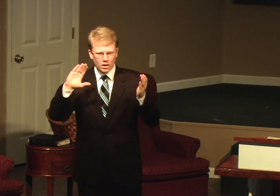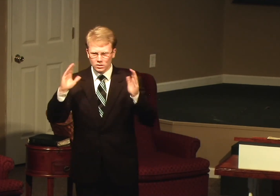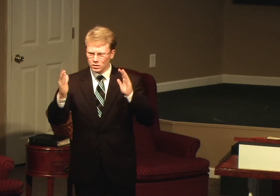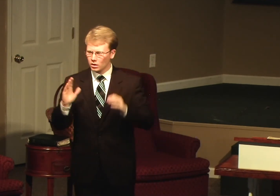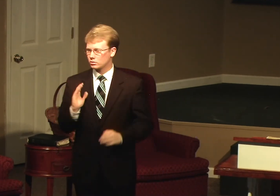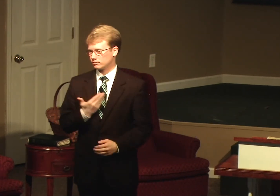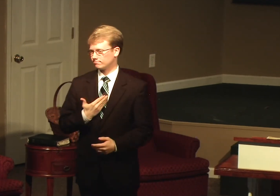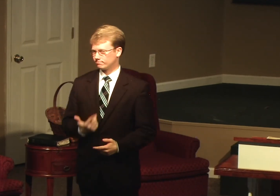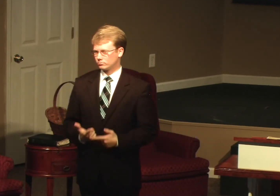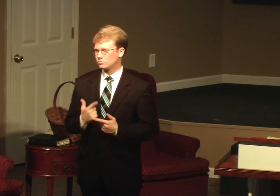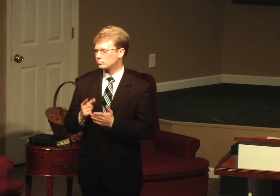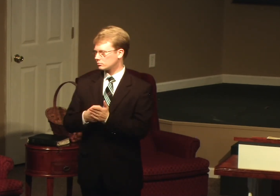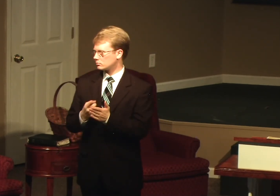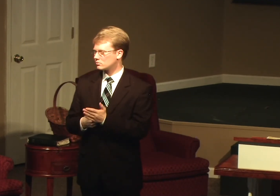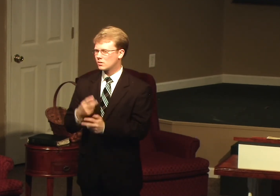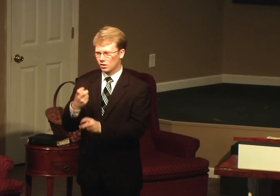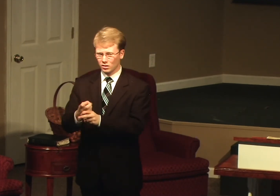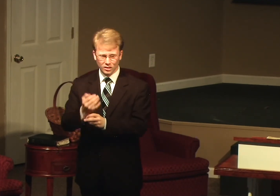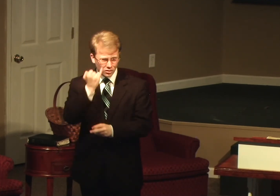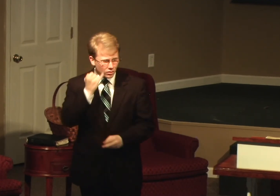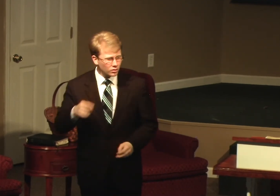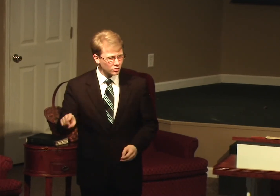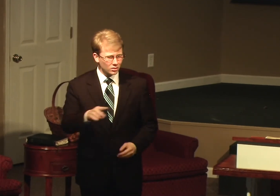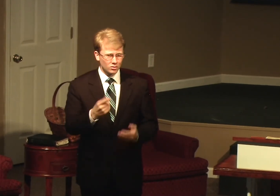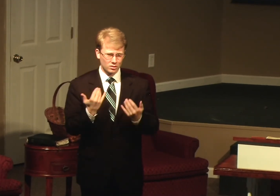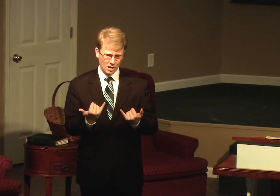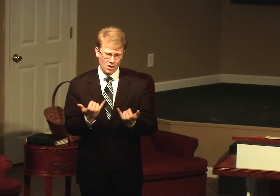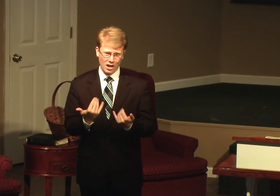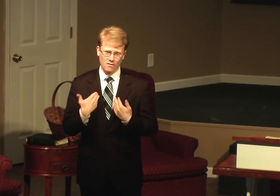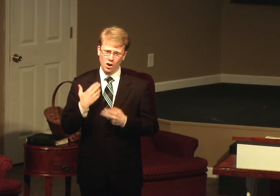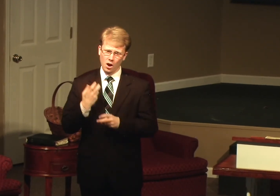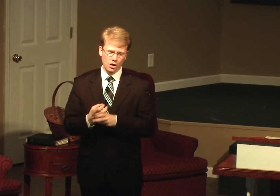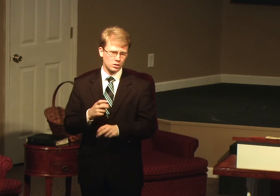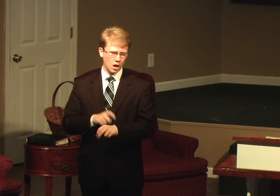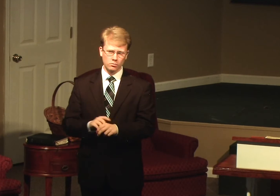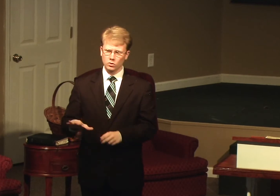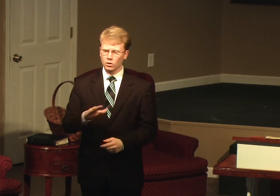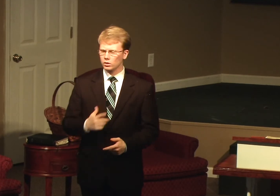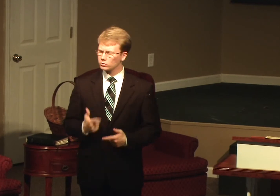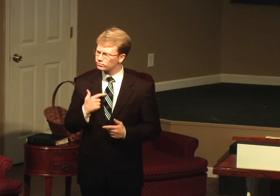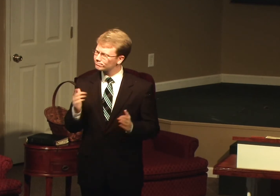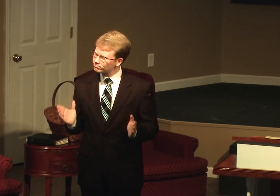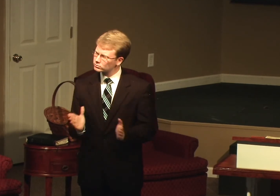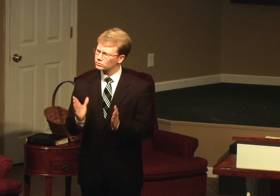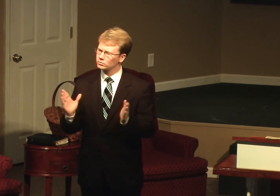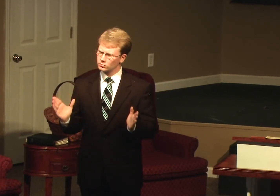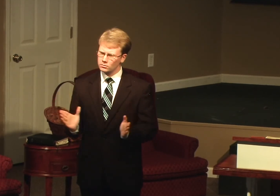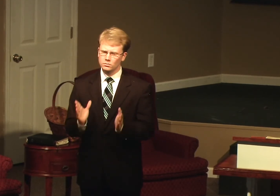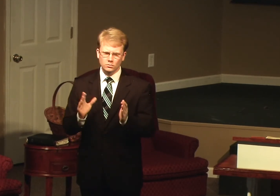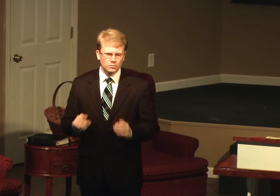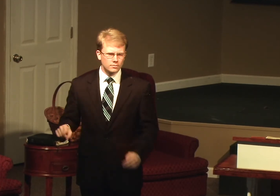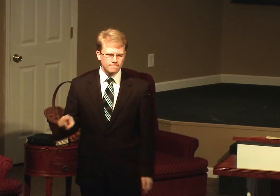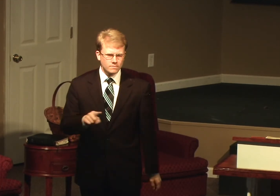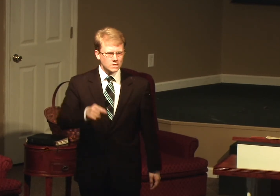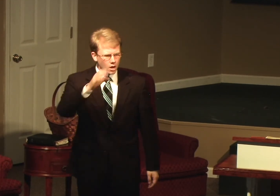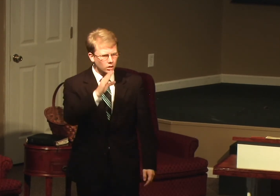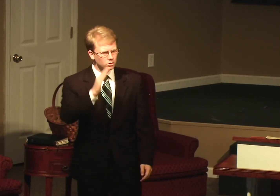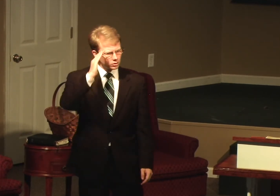Beautiful story. But that's our life sometimes. Life gets hard. But I'm here to encourage